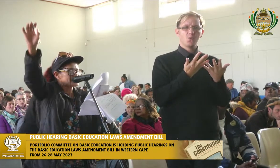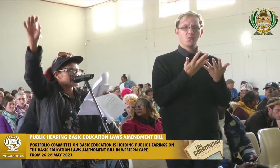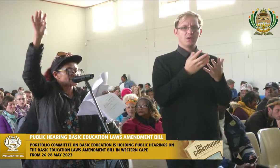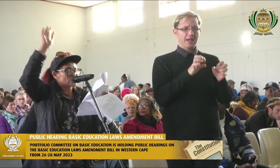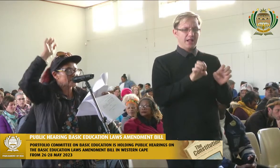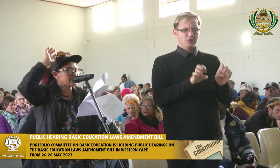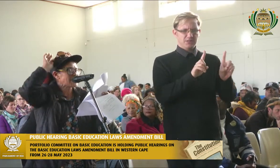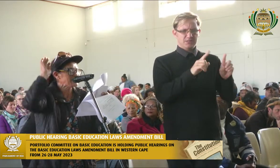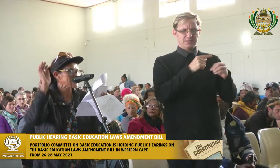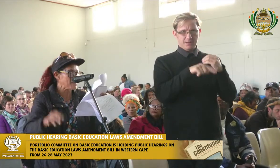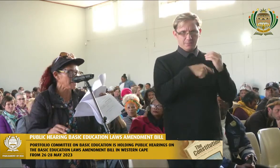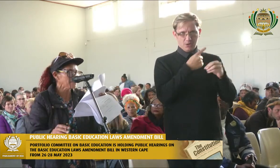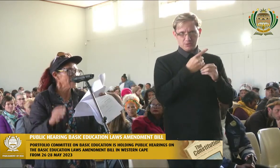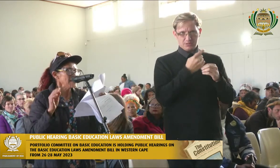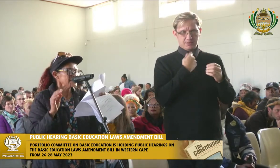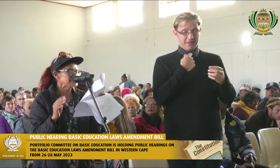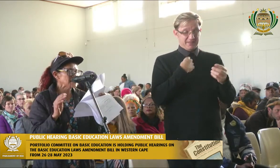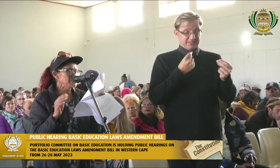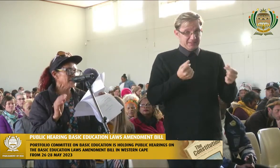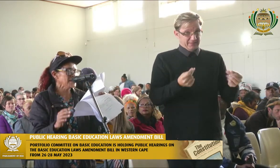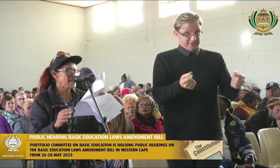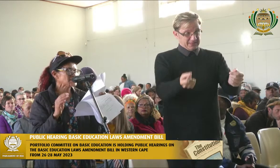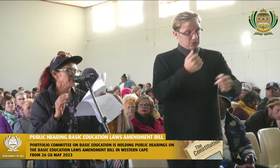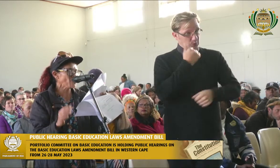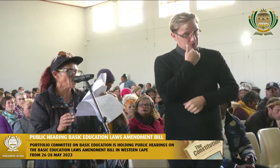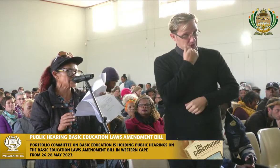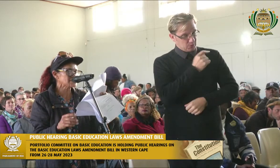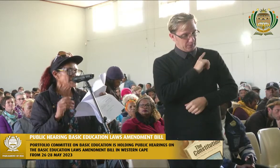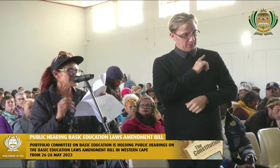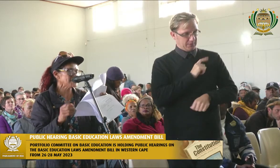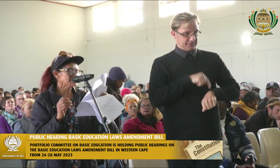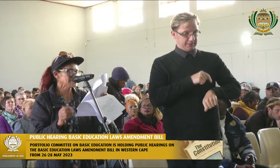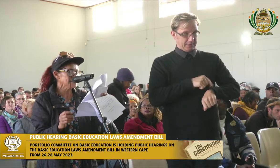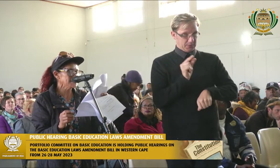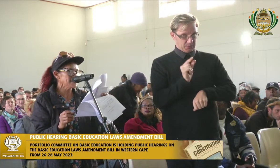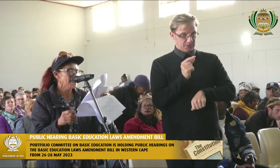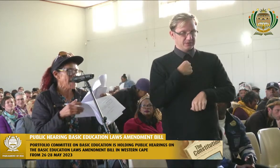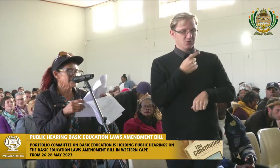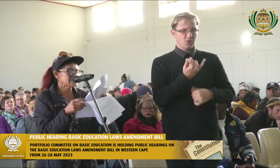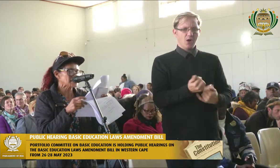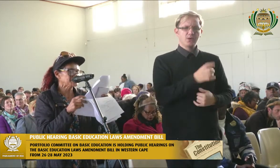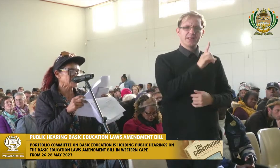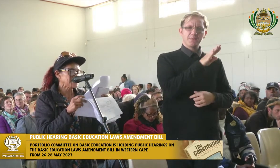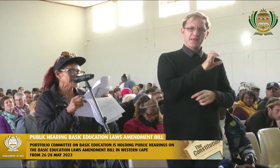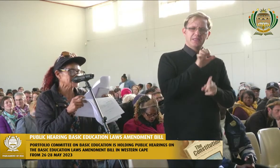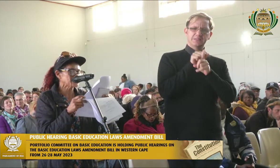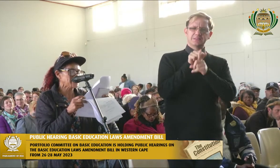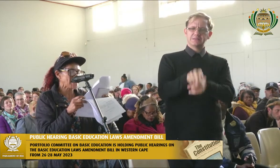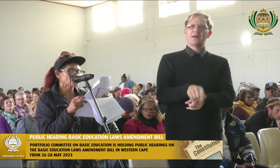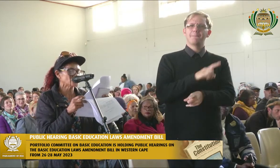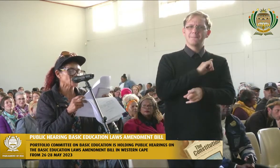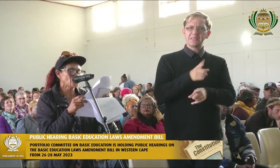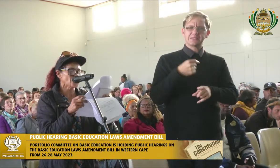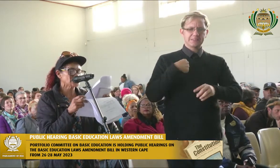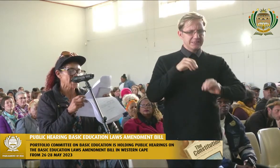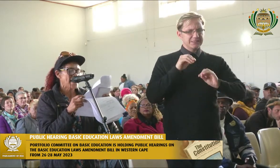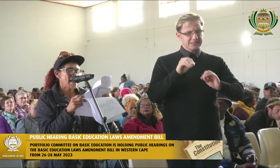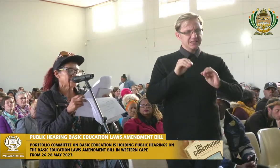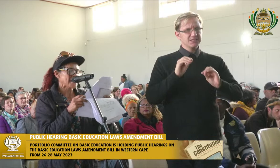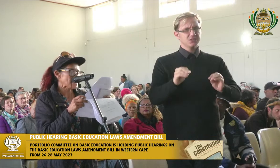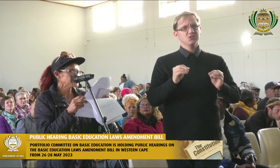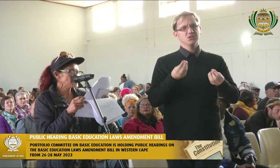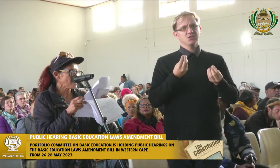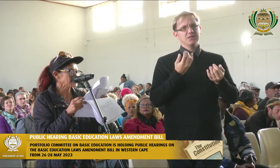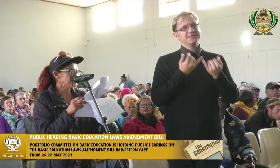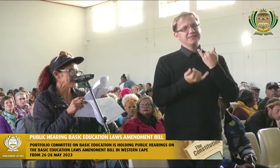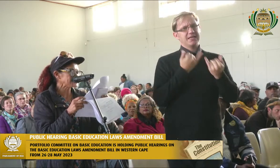sexuality education. Sorry, ek wil dit aframmel. The DBE has forced CSE and scripted lessons plans on schools,